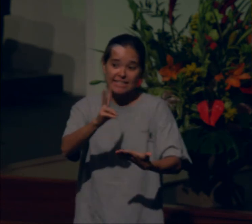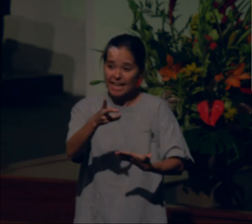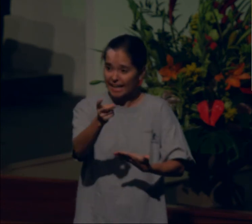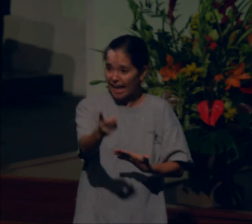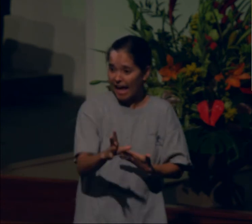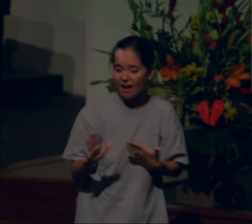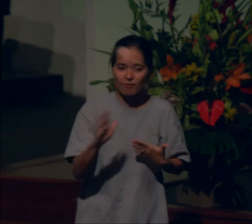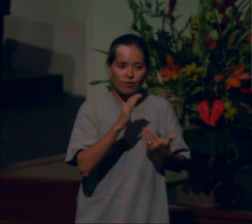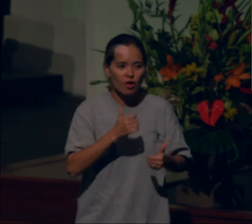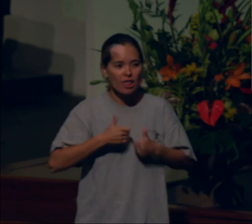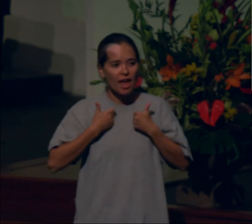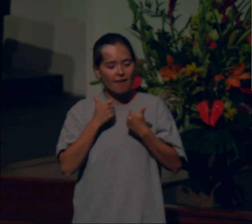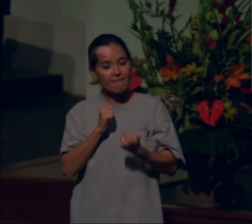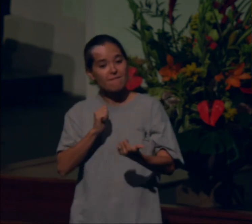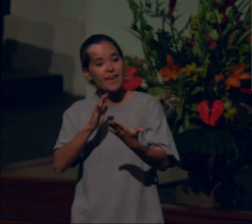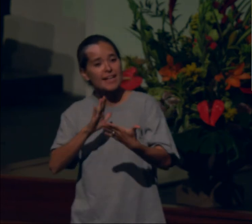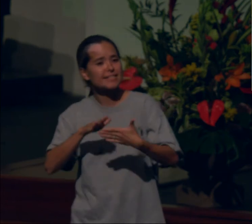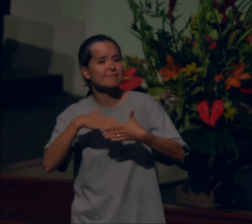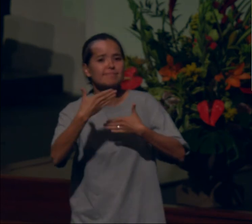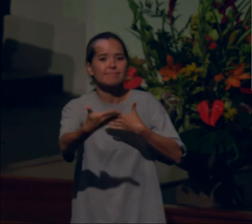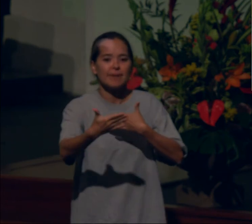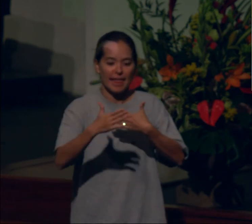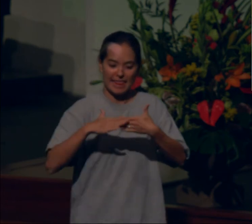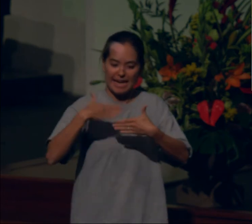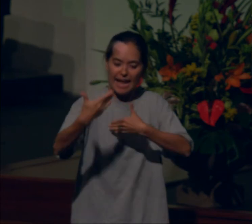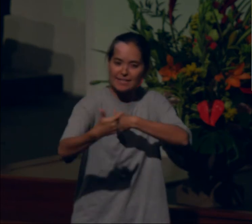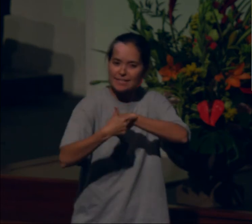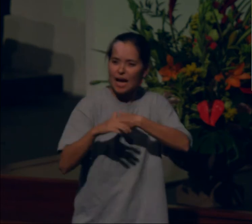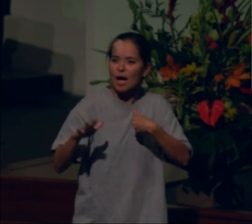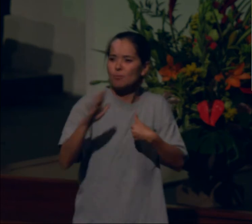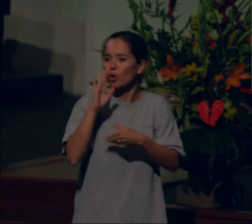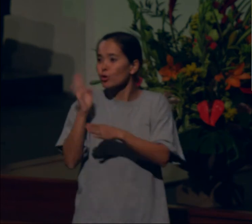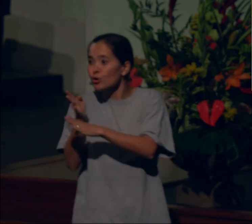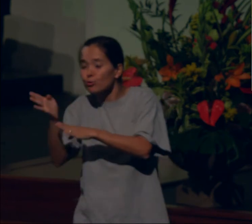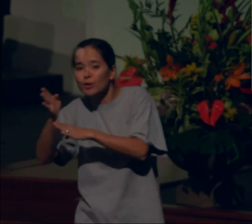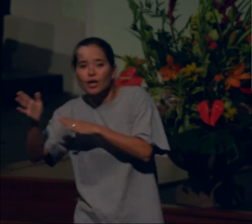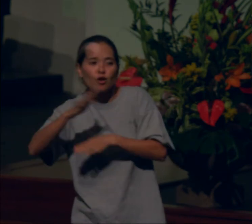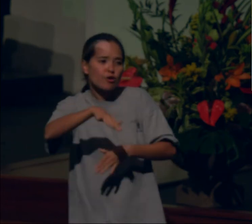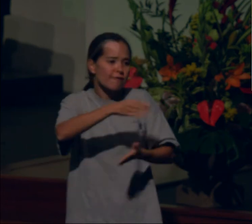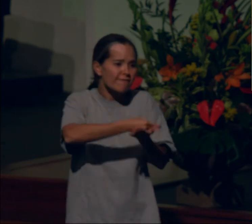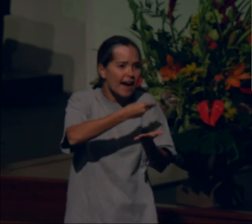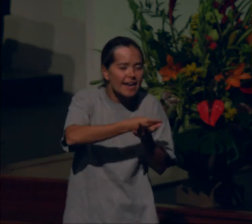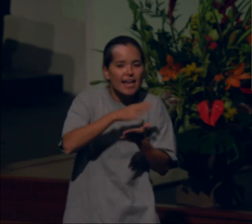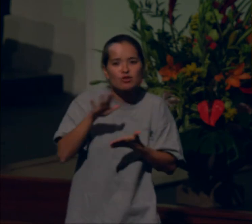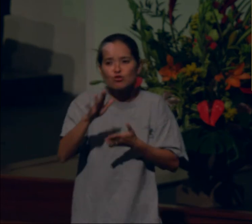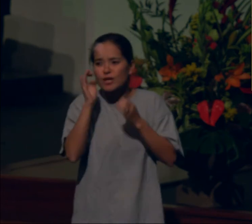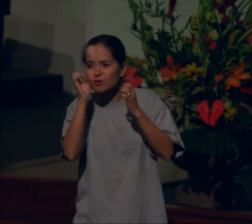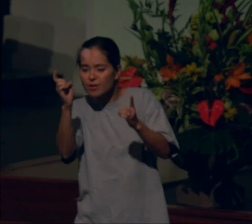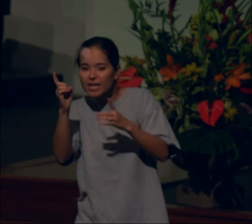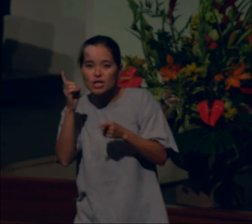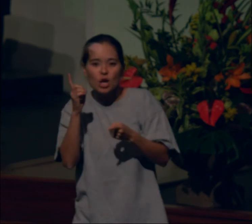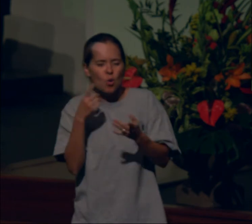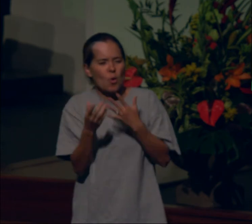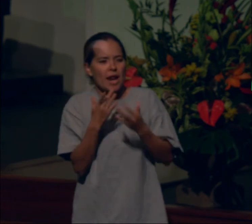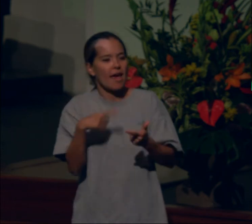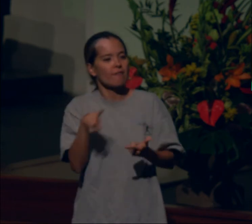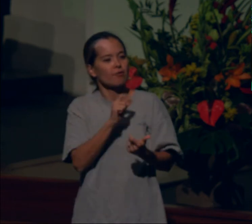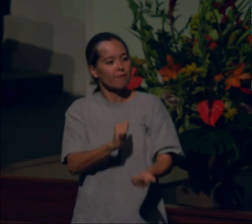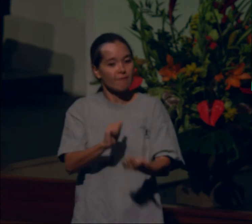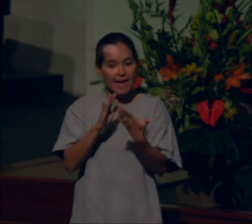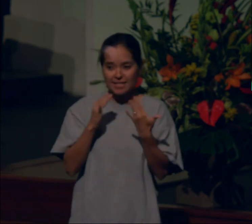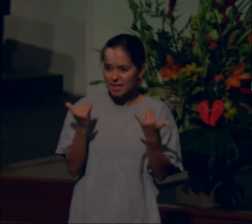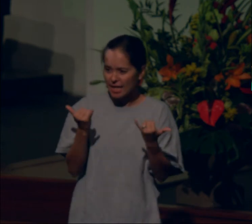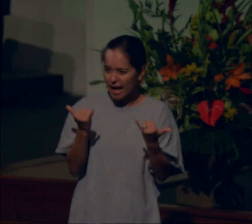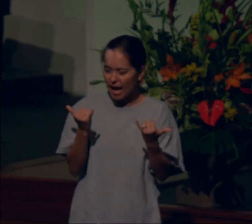you face the second half of whatever it is you're in, your career, your finances, your education, whatever you're facing,